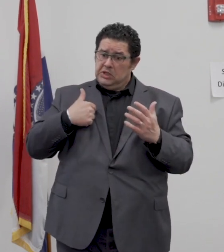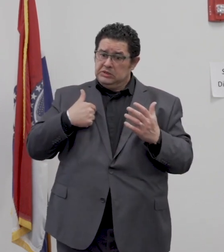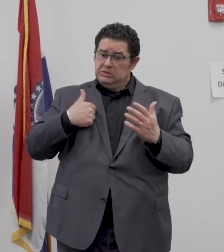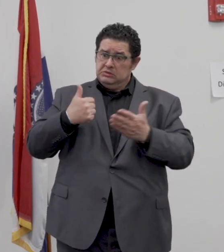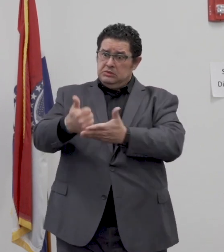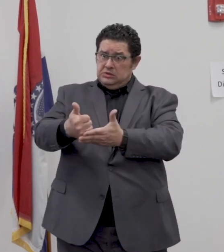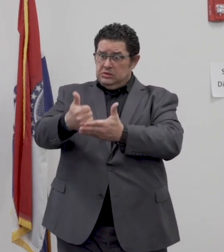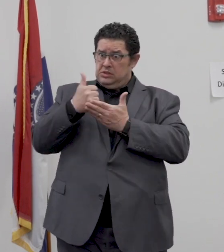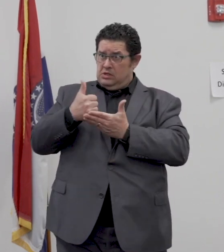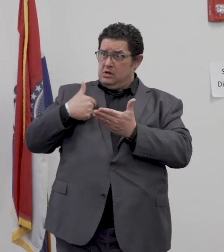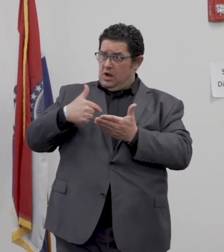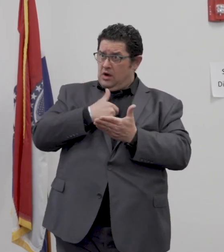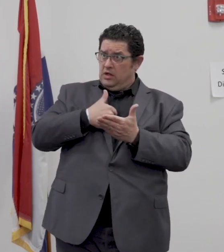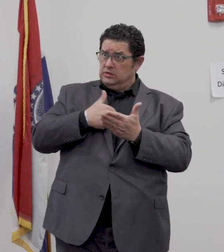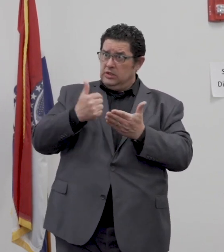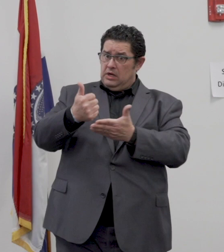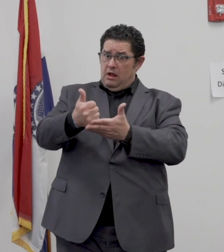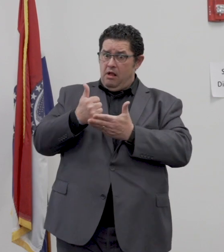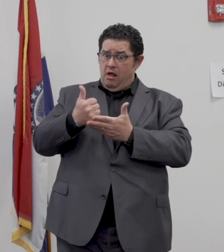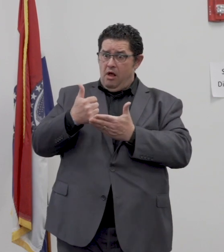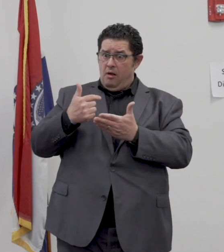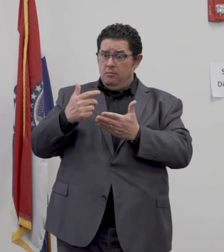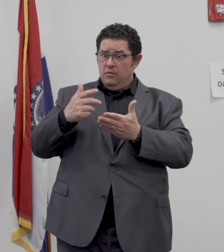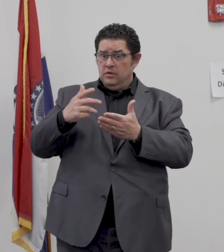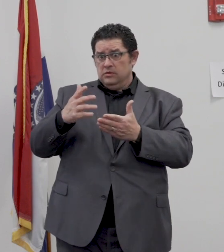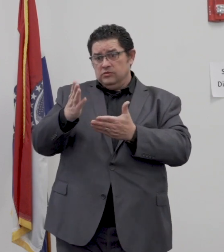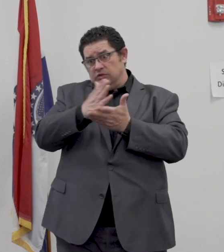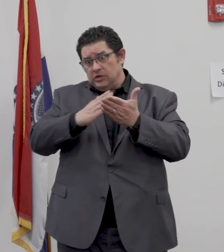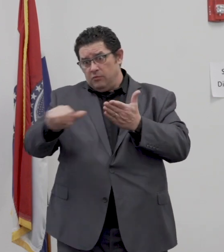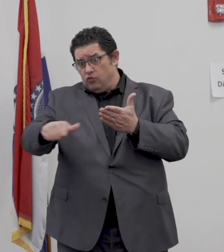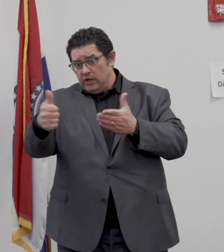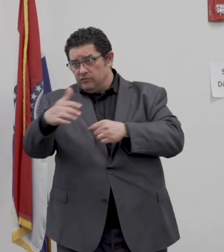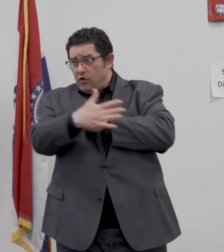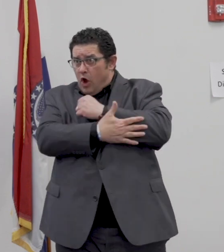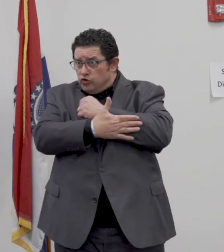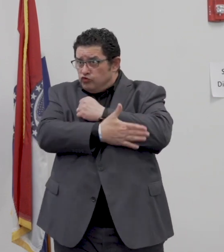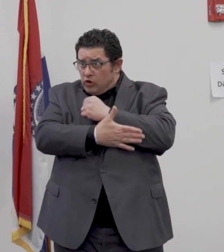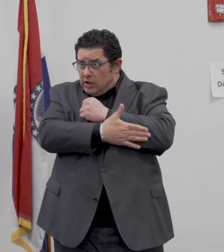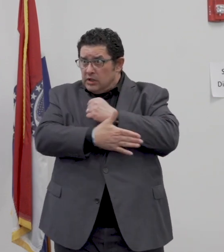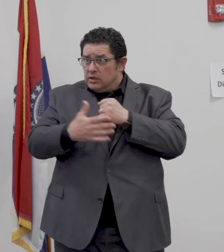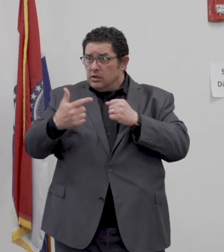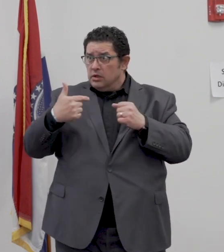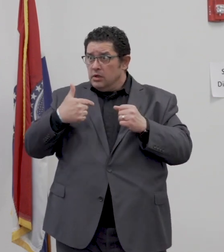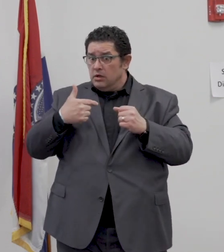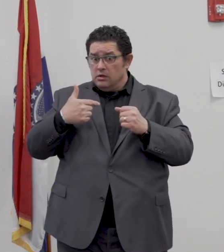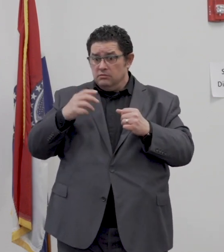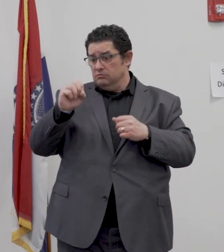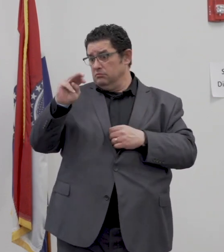and it's allowed us to fare better than the rest of the country, even though we were hit much harder than the rest of the state,